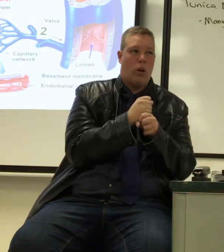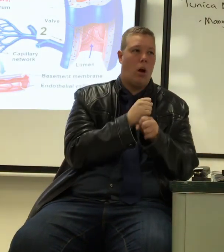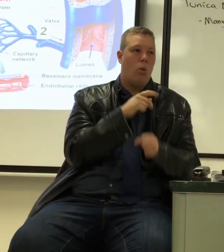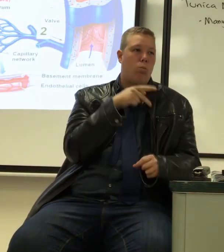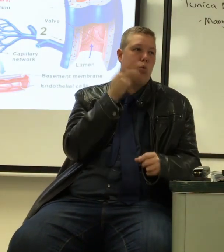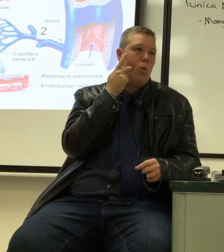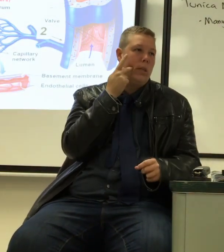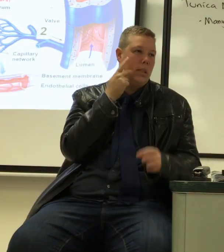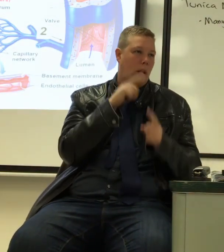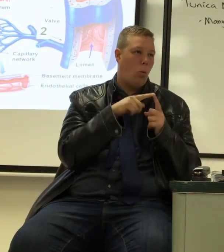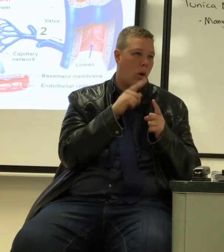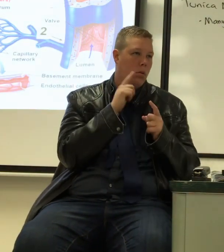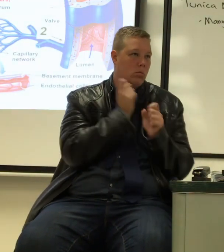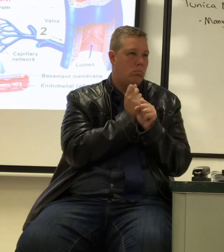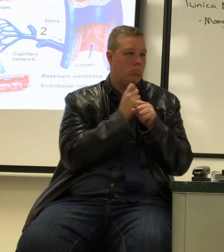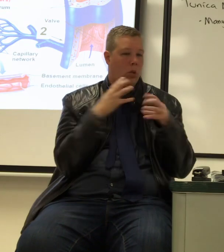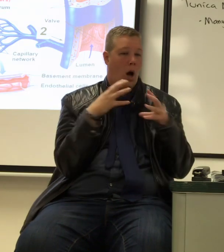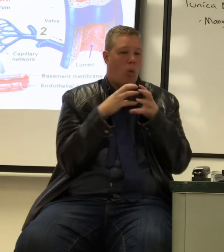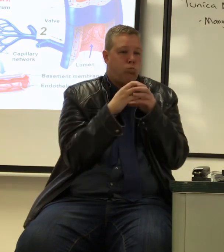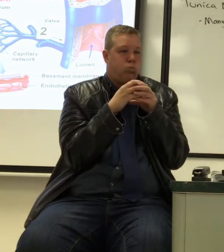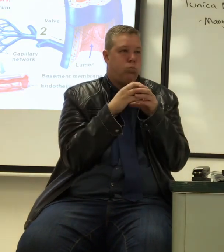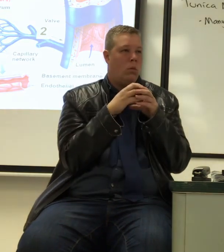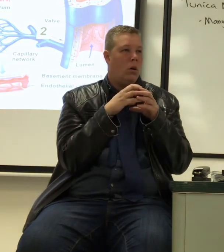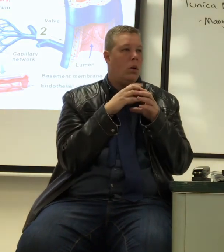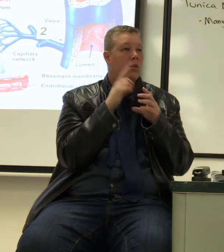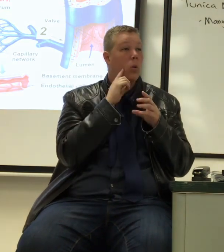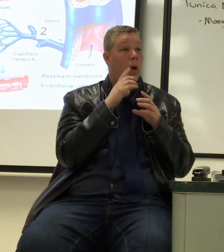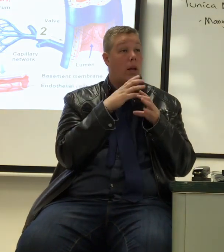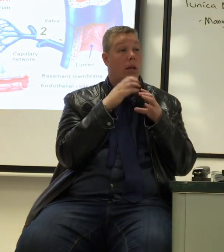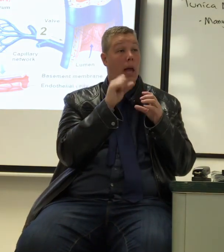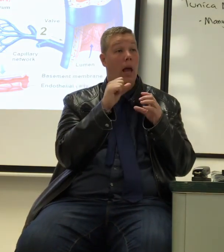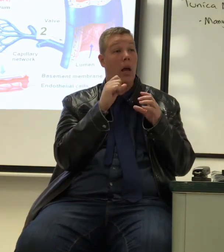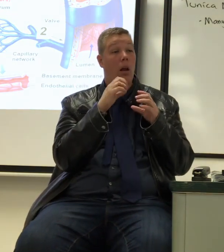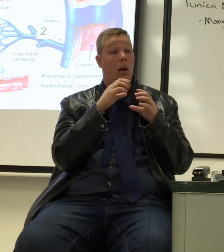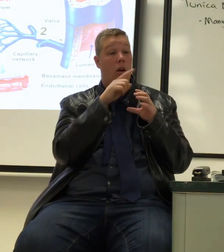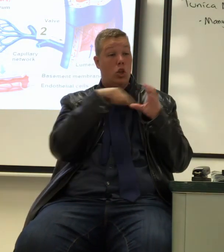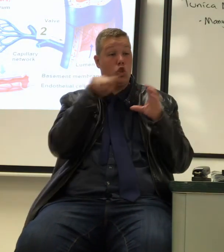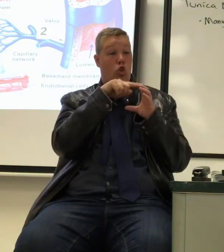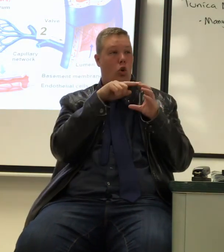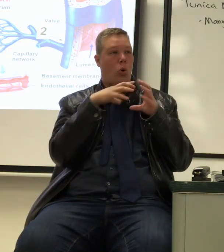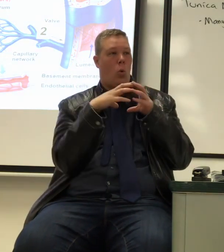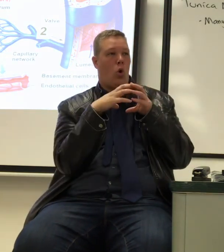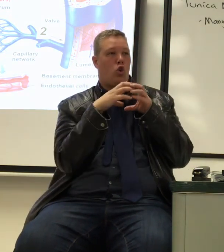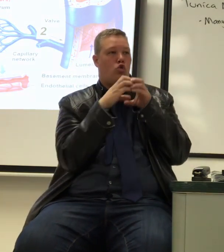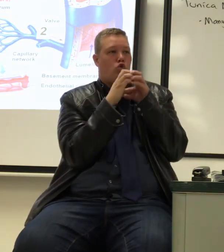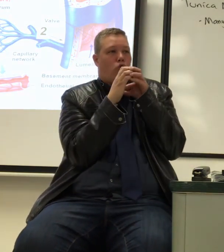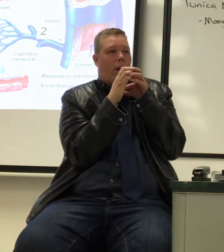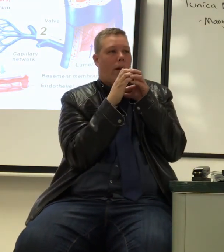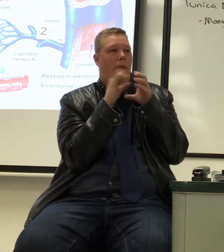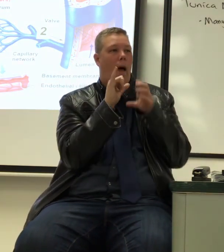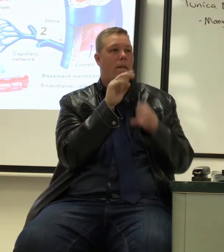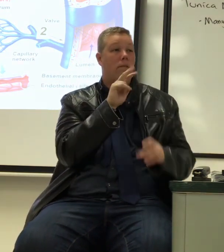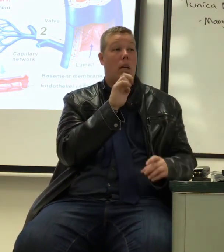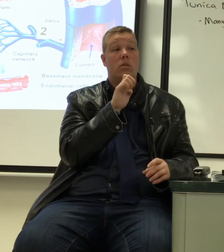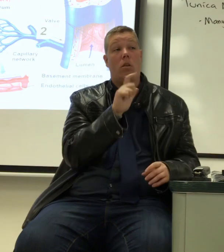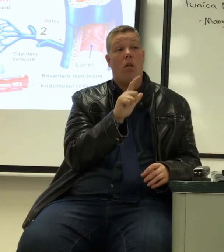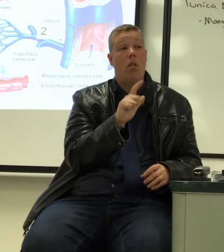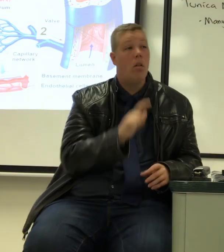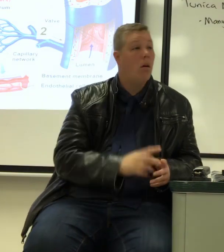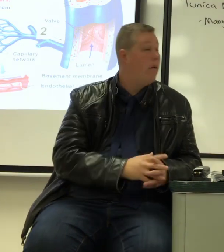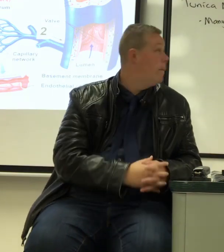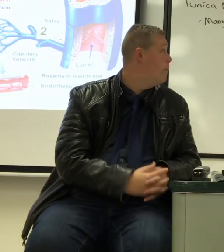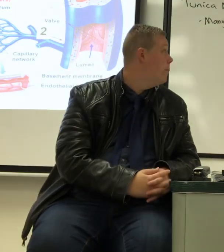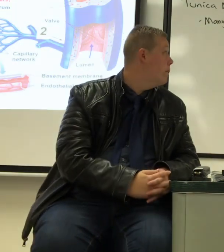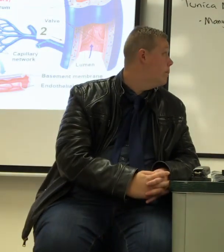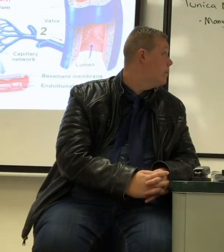when this is arranged in a circle, it can constrict the vessel. So I'm not going to draw those all the way around. I'll just kind of draw like